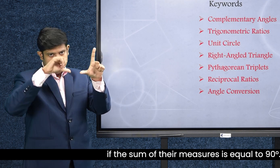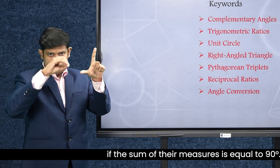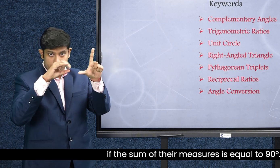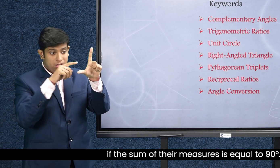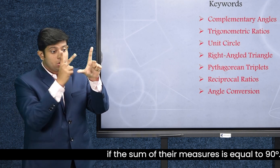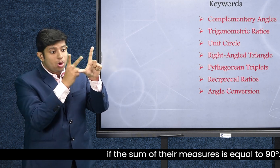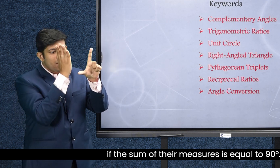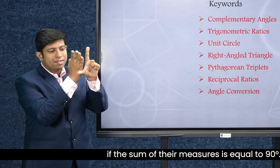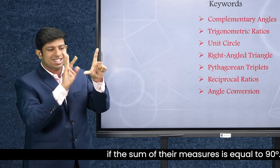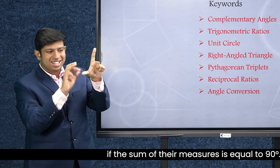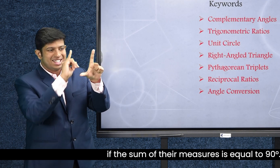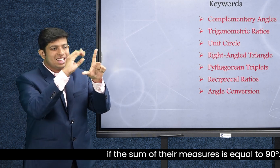degrees.